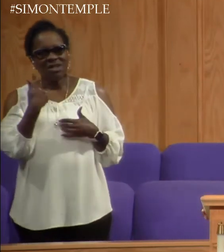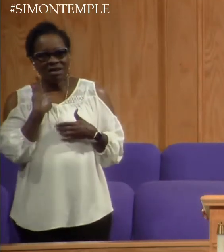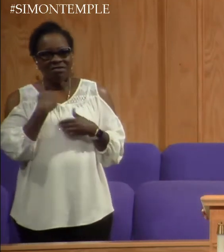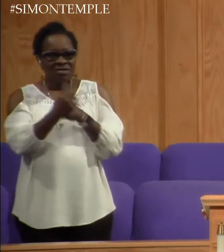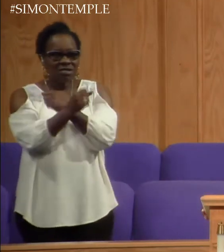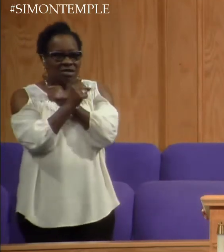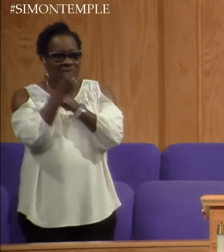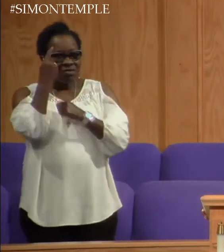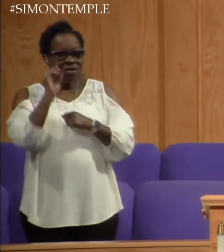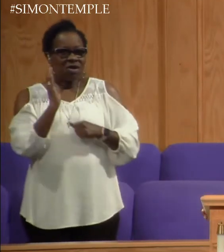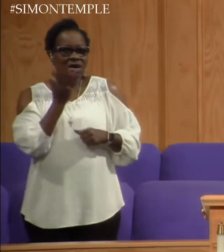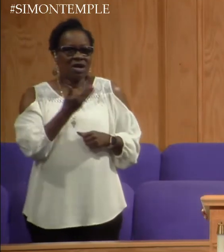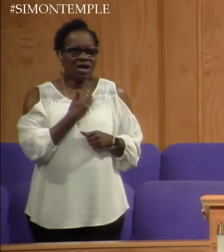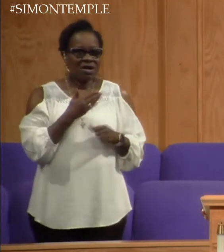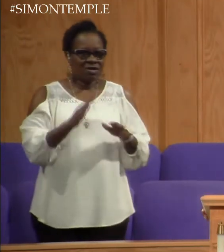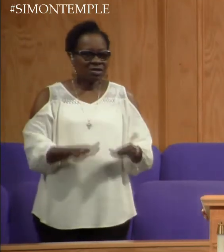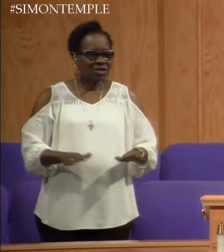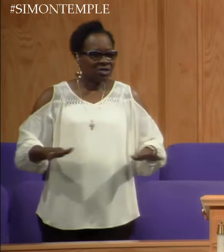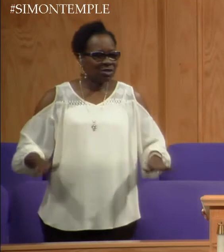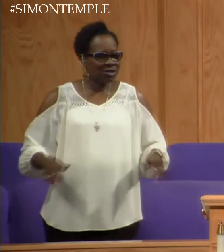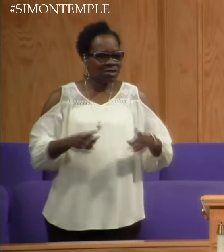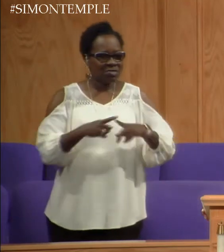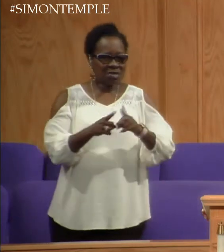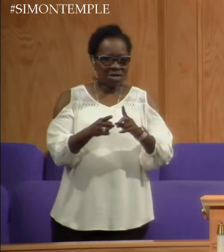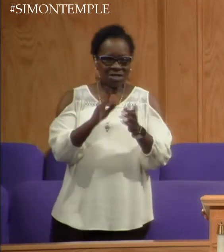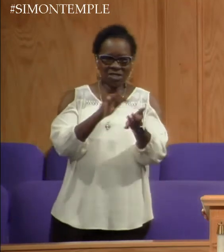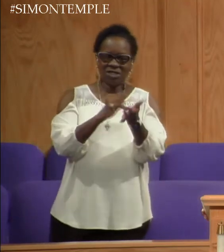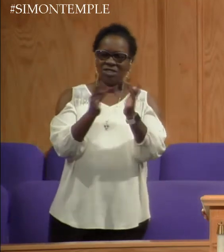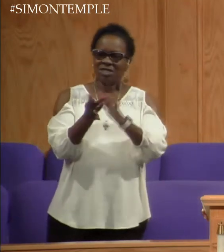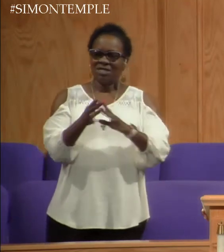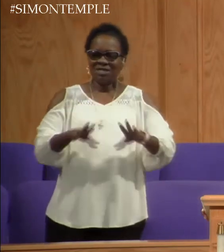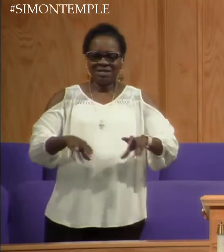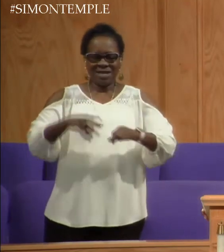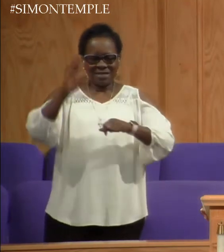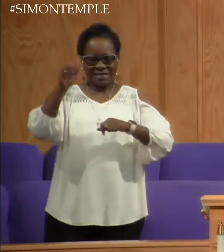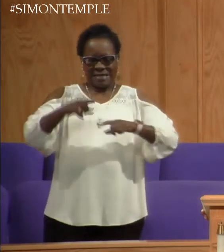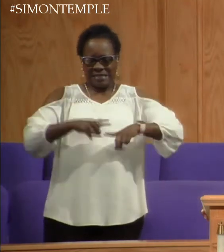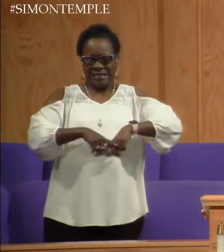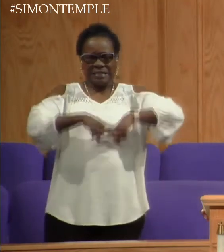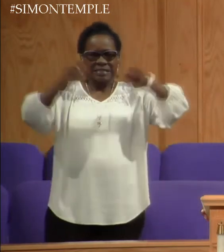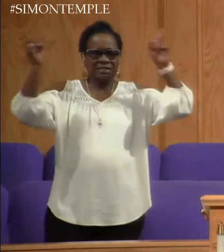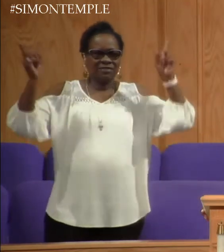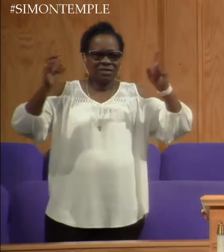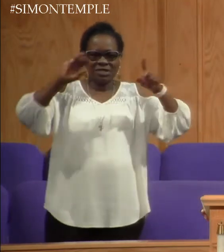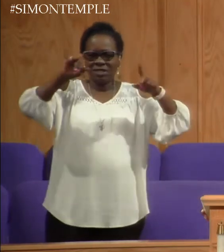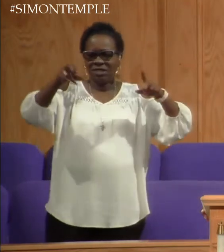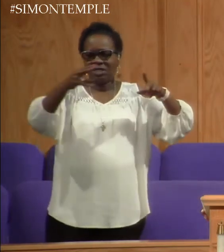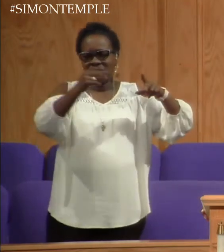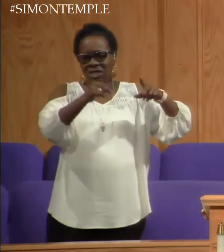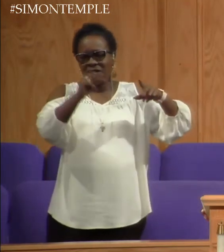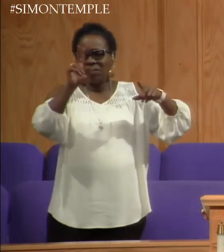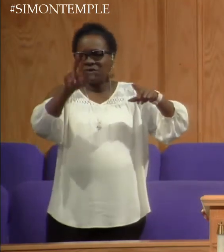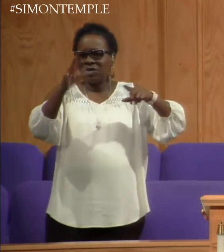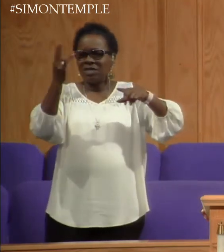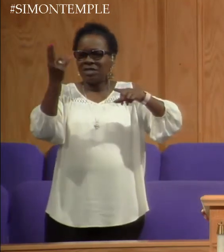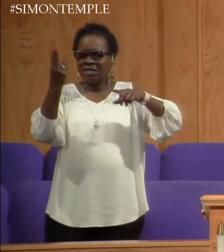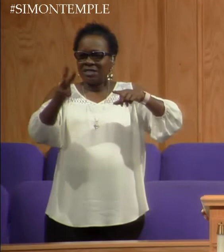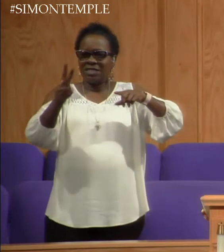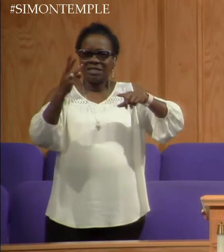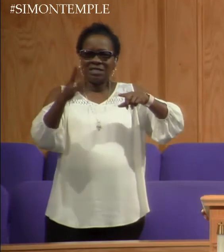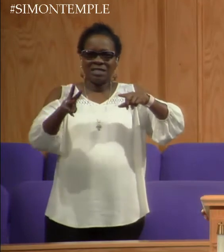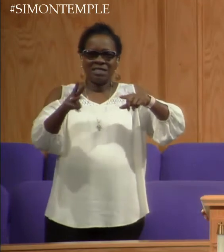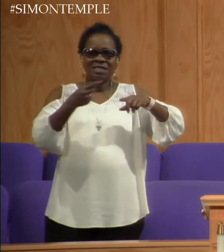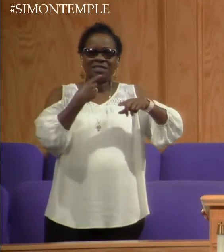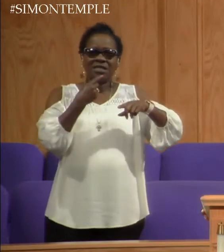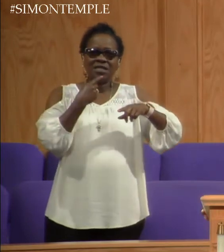but Jesus takes unconditional love to another level. Yes, yes. John 3:16, for God so loved the world that he